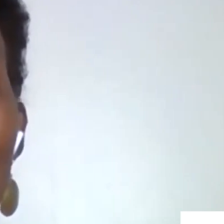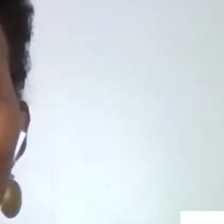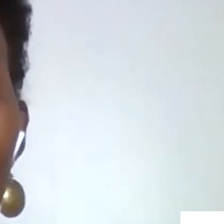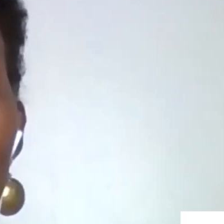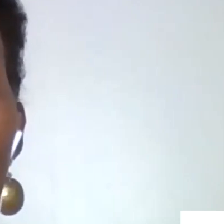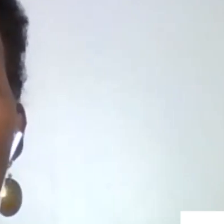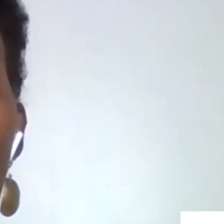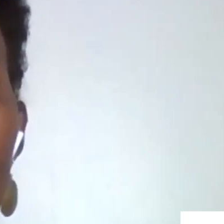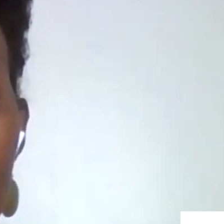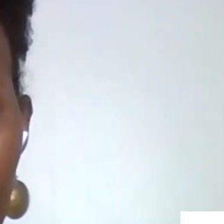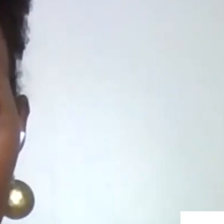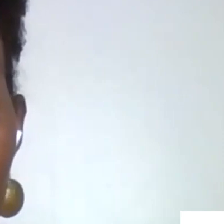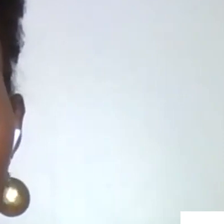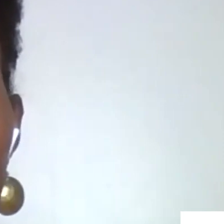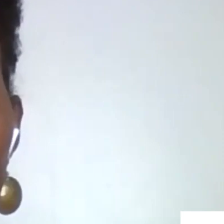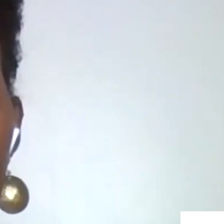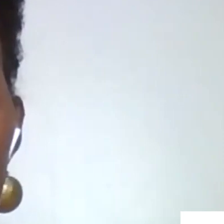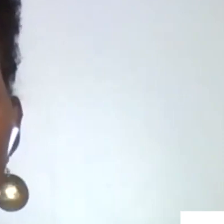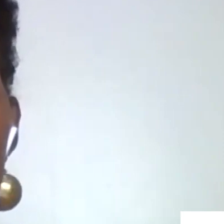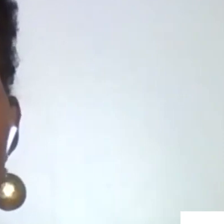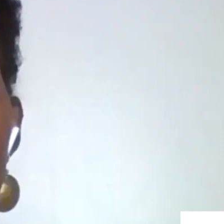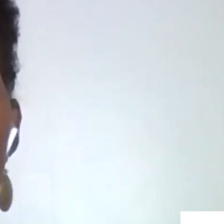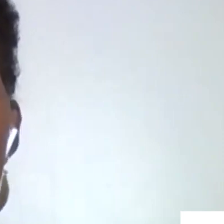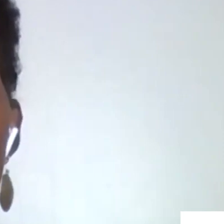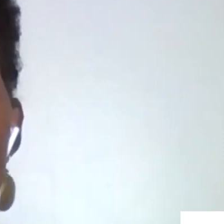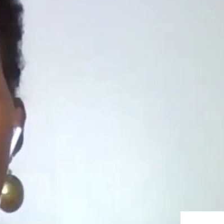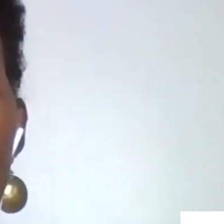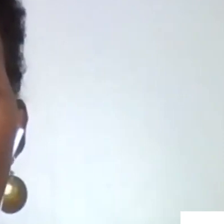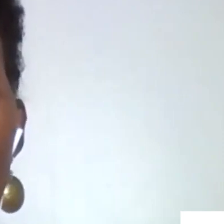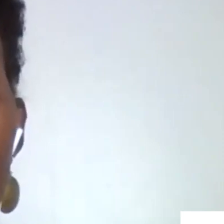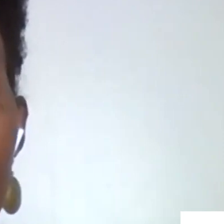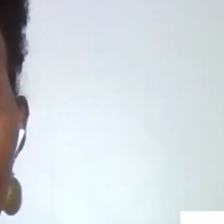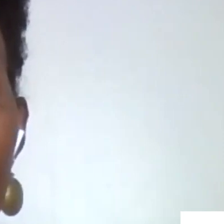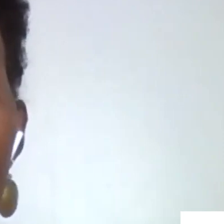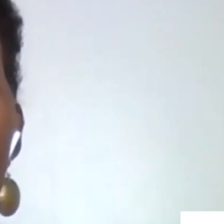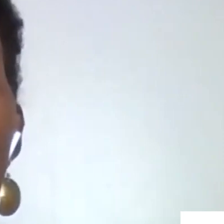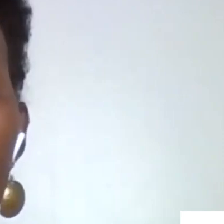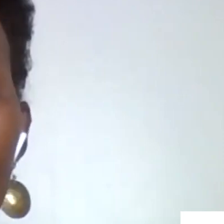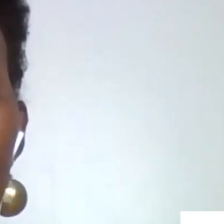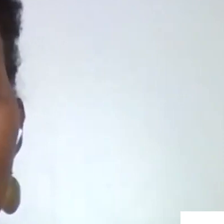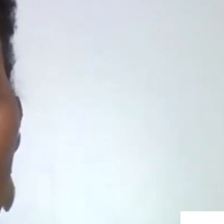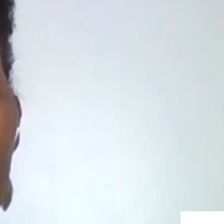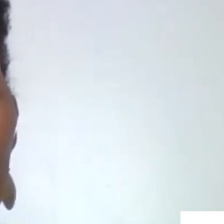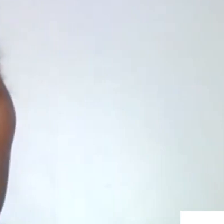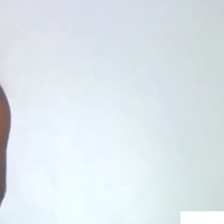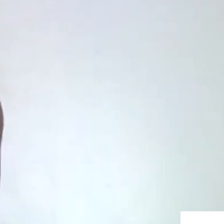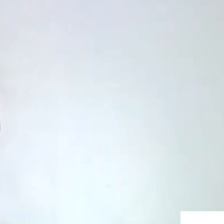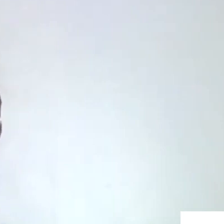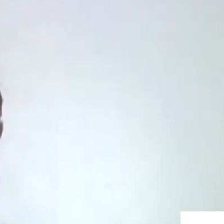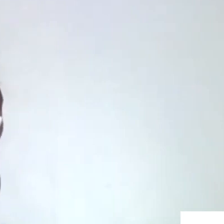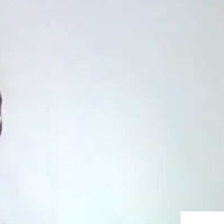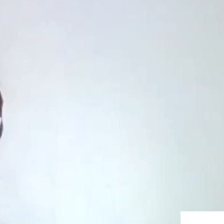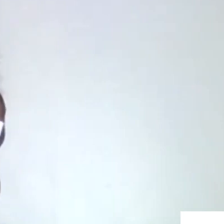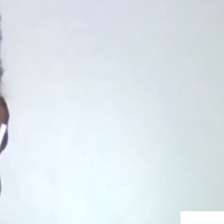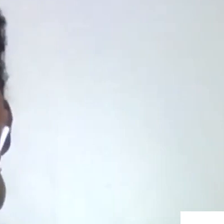and 70% don't actually see their 10th anniversary? It really takes a lot for someone to